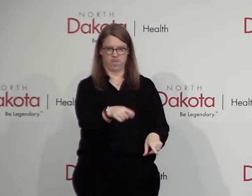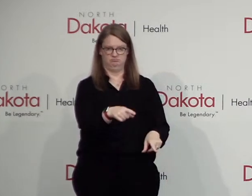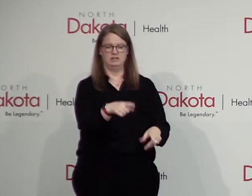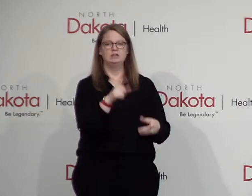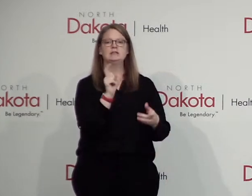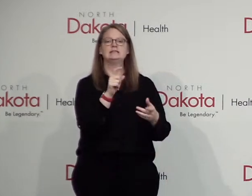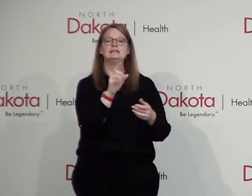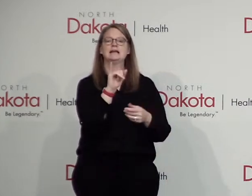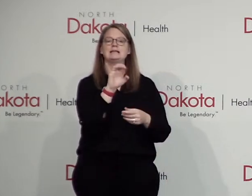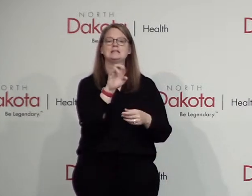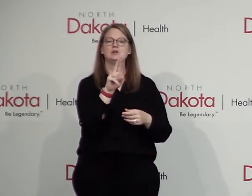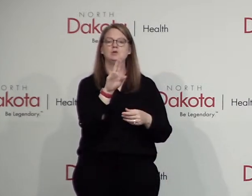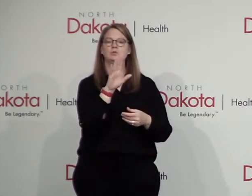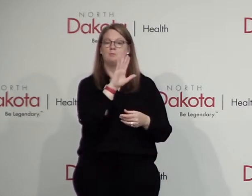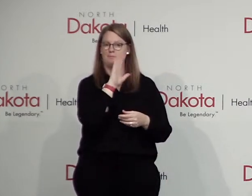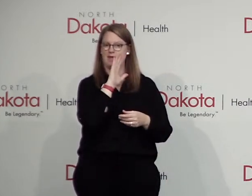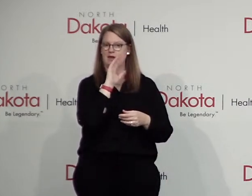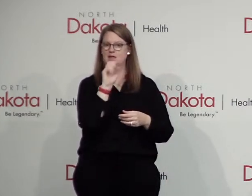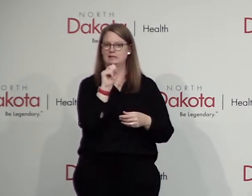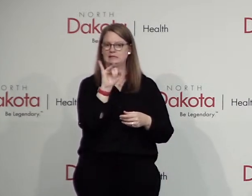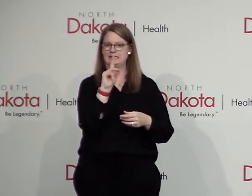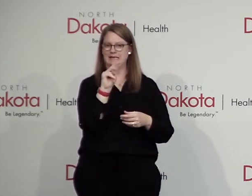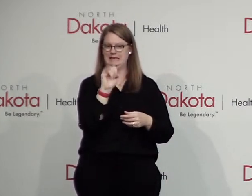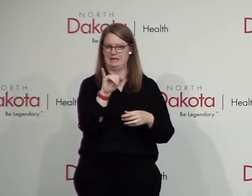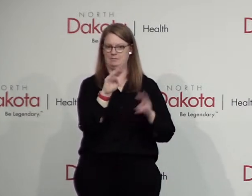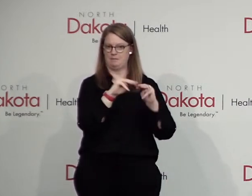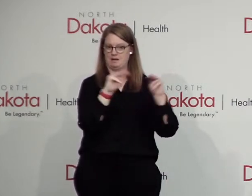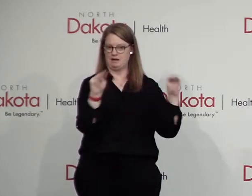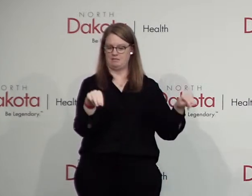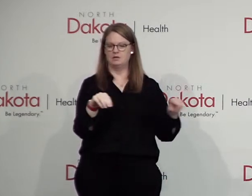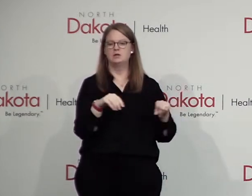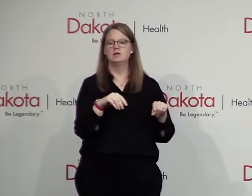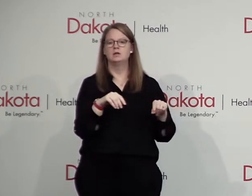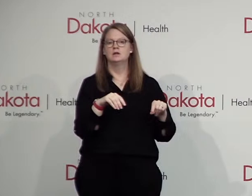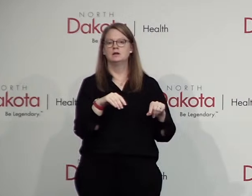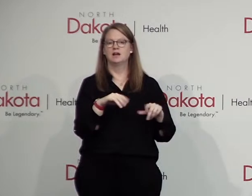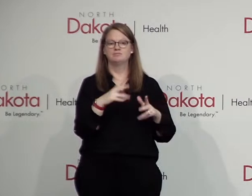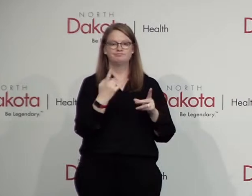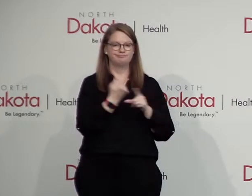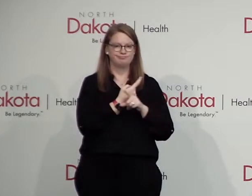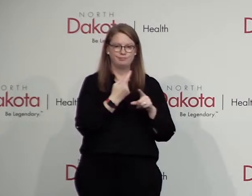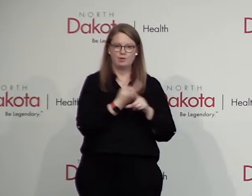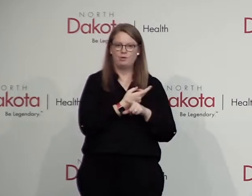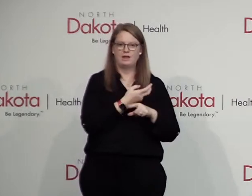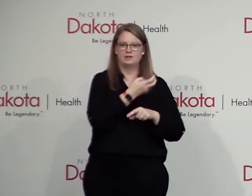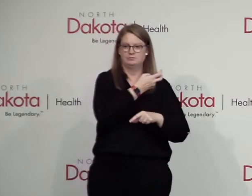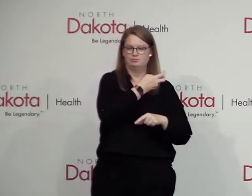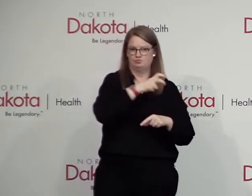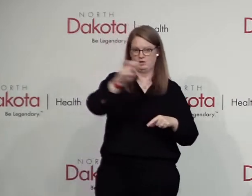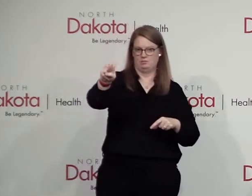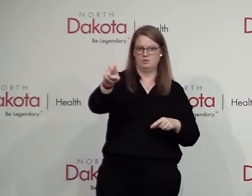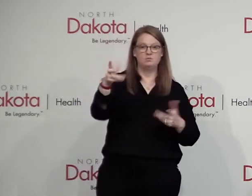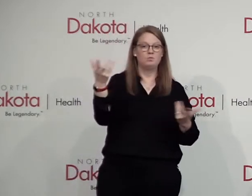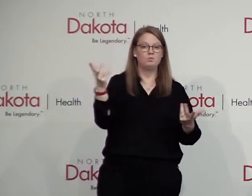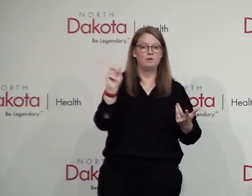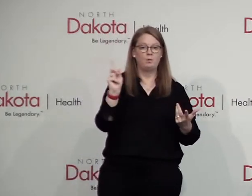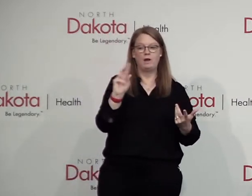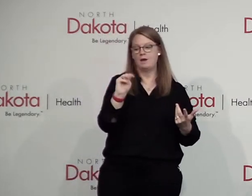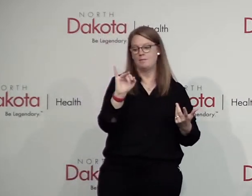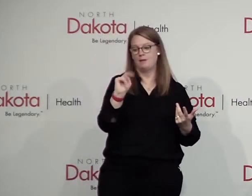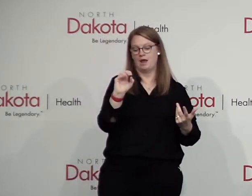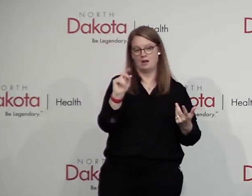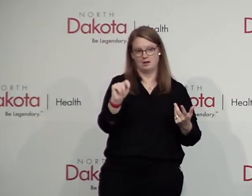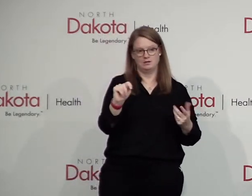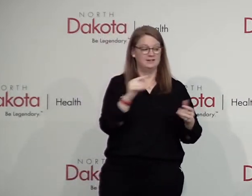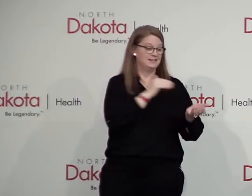Sidney, Montana, and the normal healthcare transportation or follow-up would be to Minot. The doctor